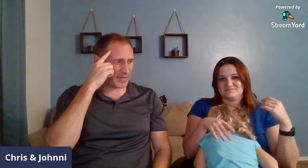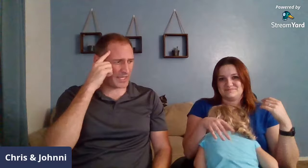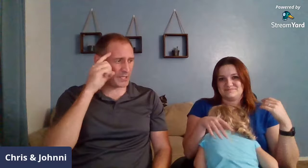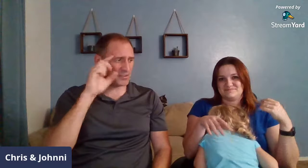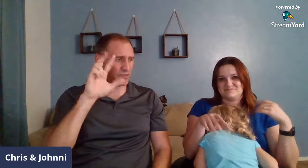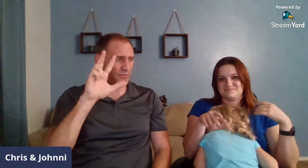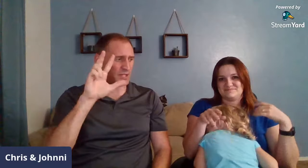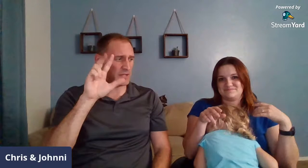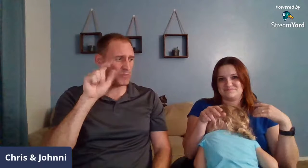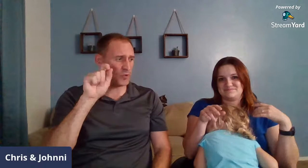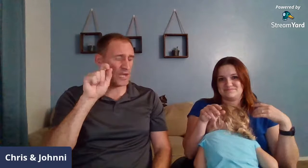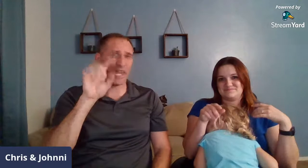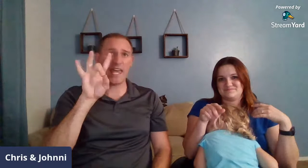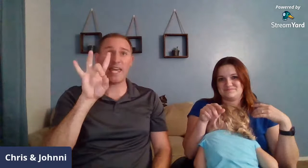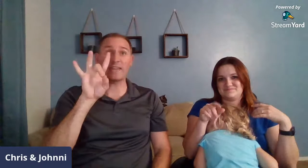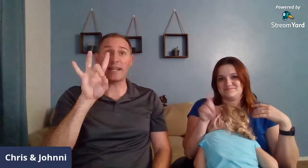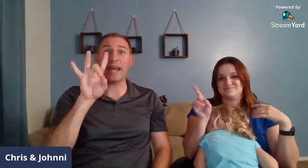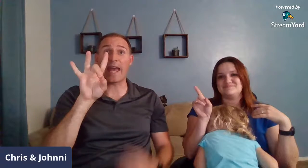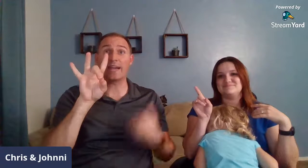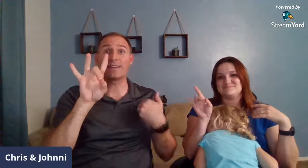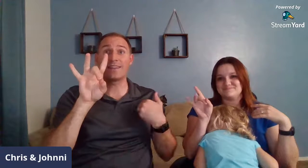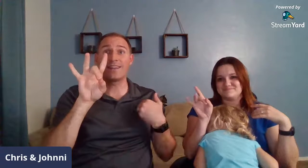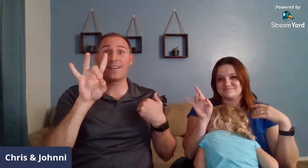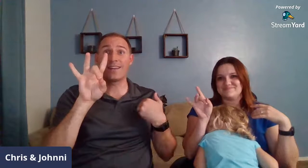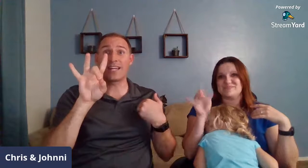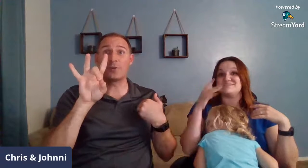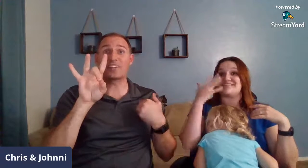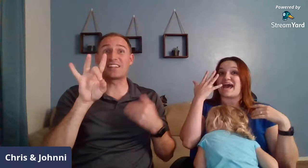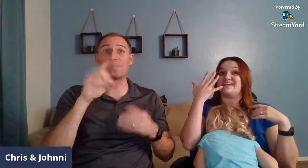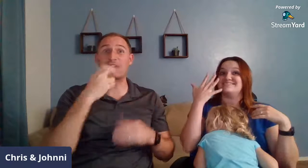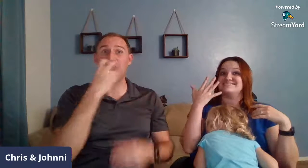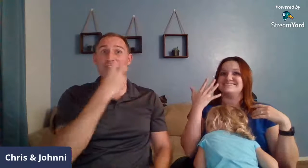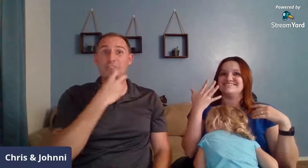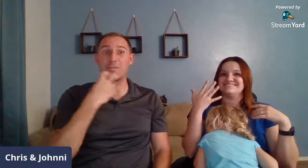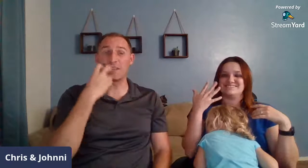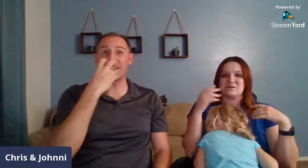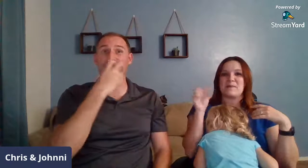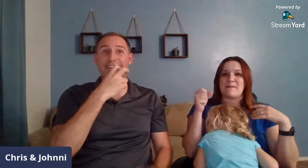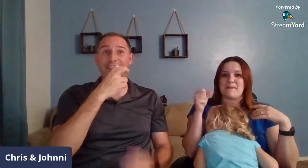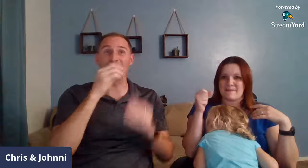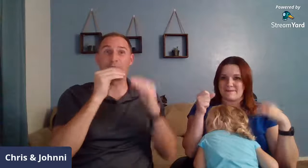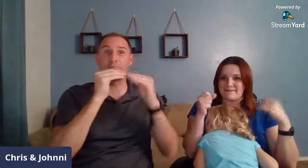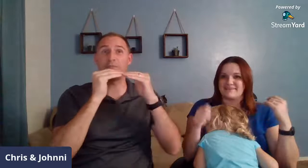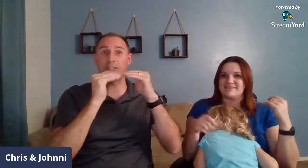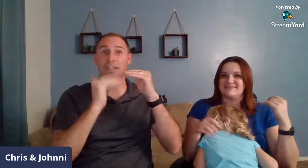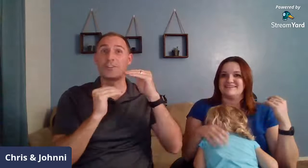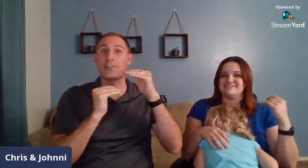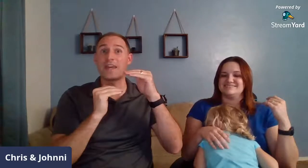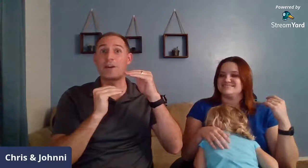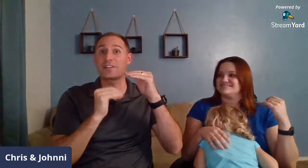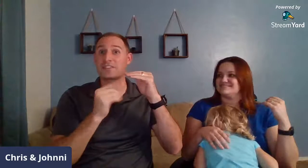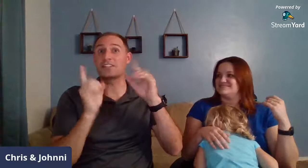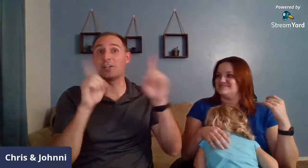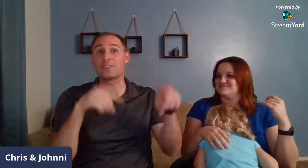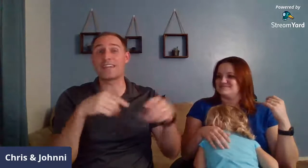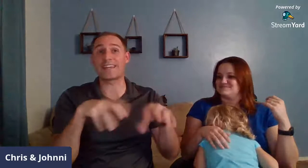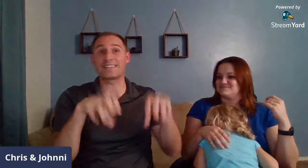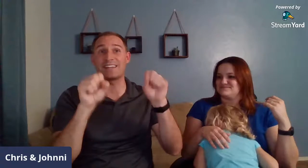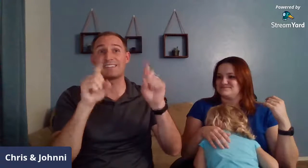think it was 3.8 that I had. And it was that speech readability that put me under that bar. So I had to go and take that test